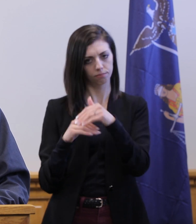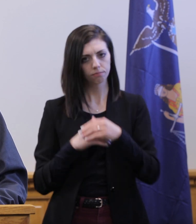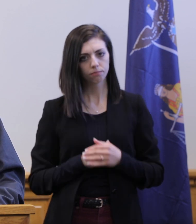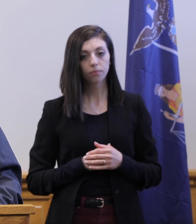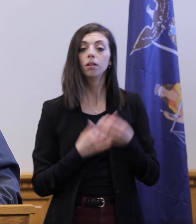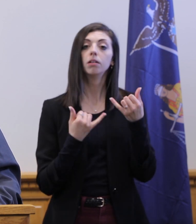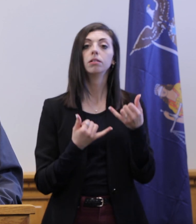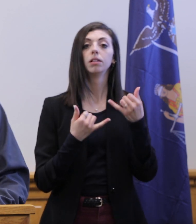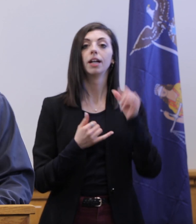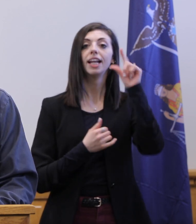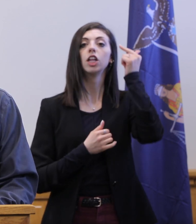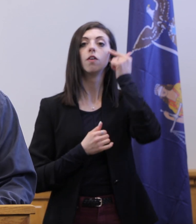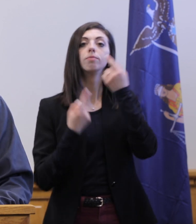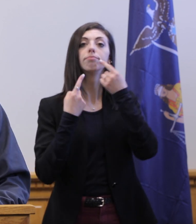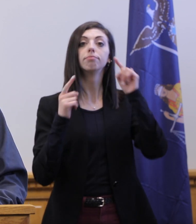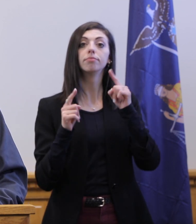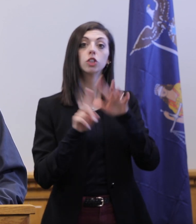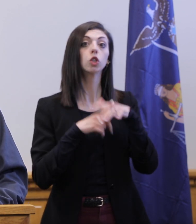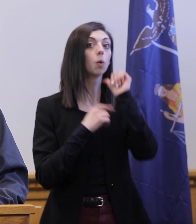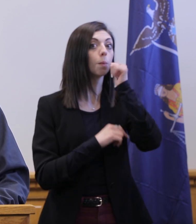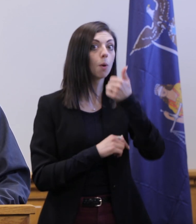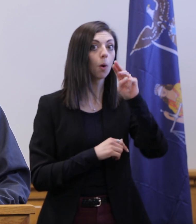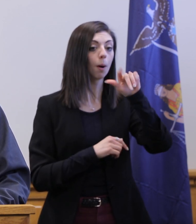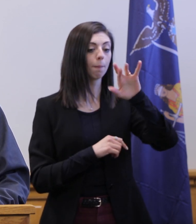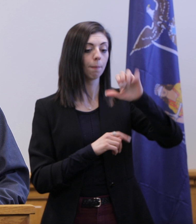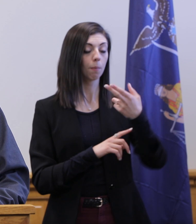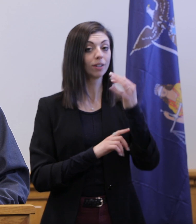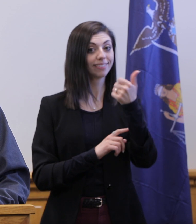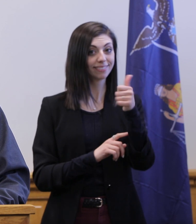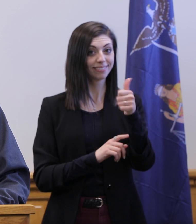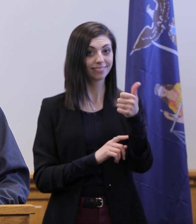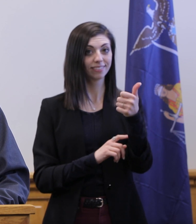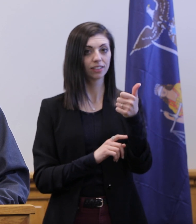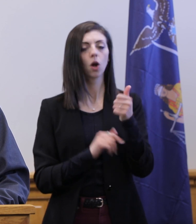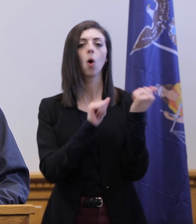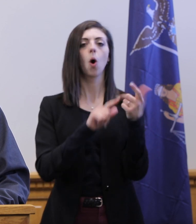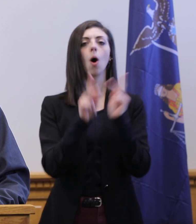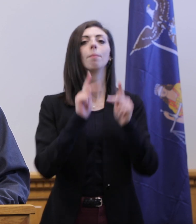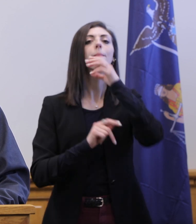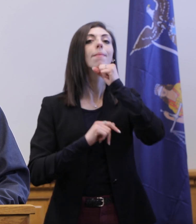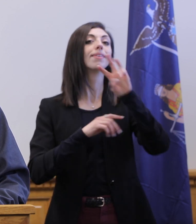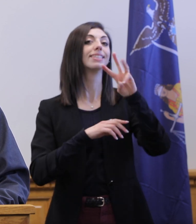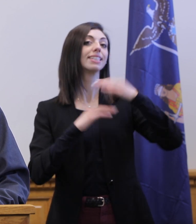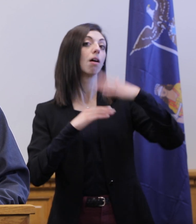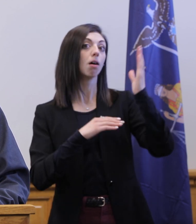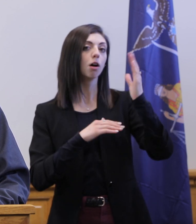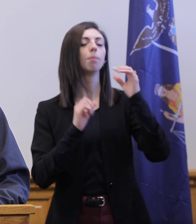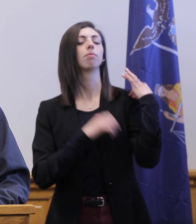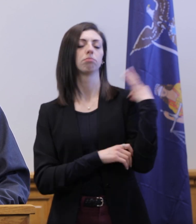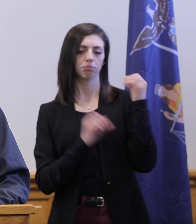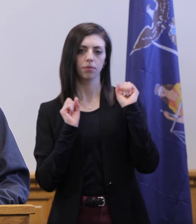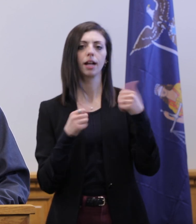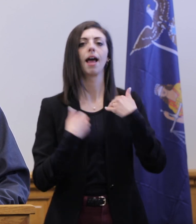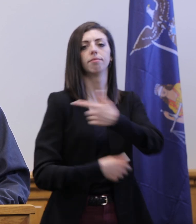Today, the governor announced that beginning tomorrow, March 10th, all residents age 60 and older will be eligible to